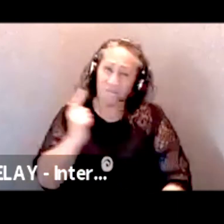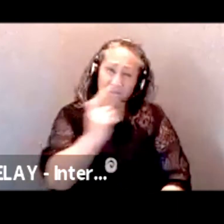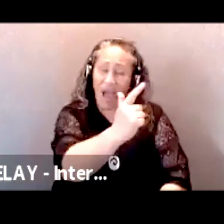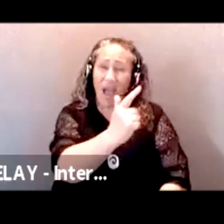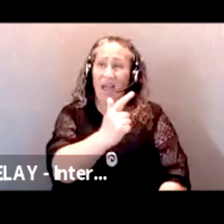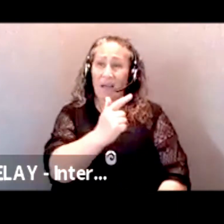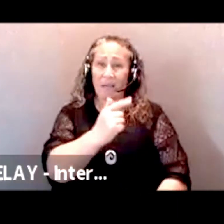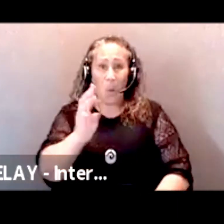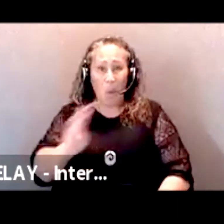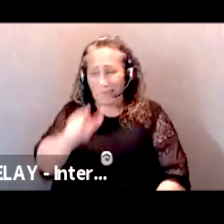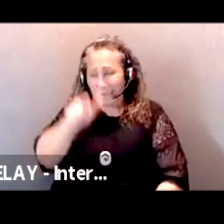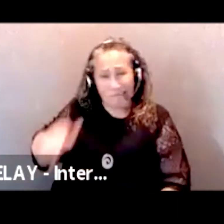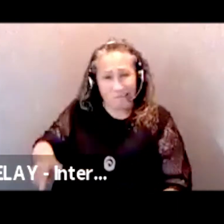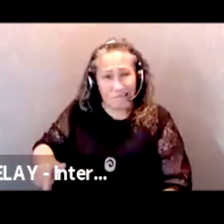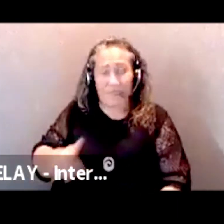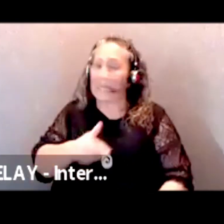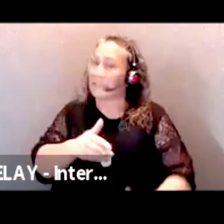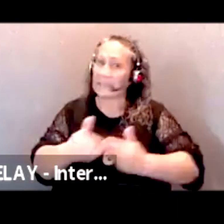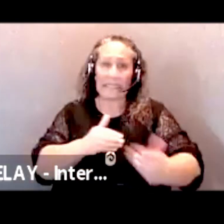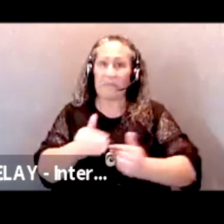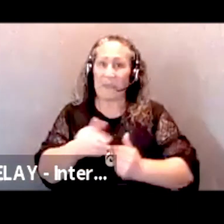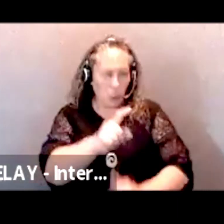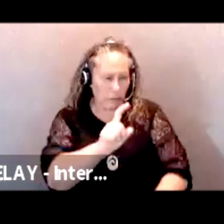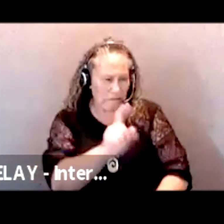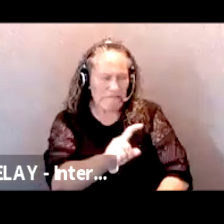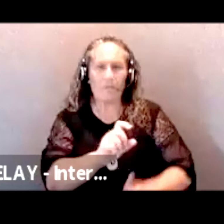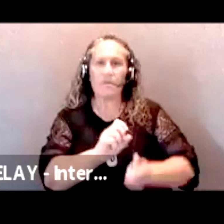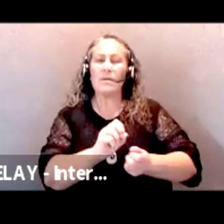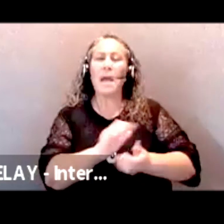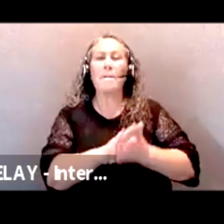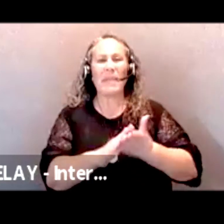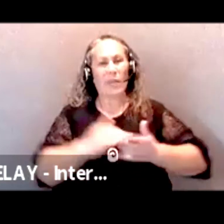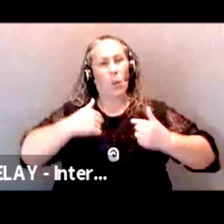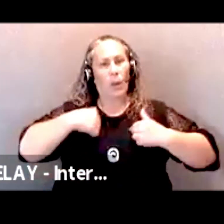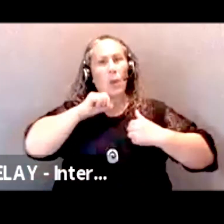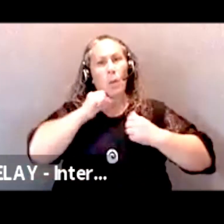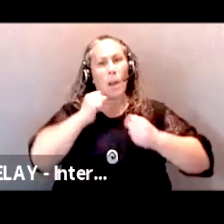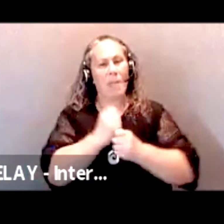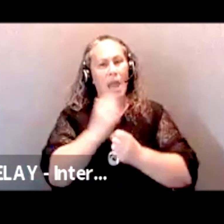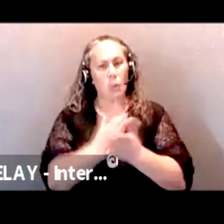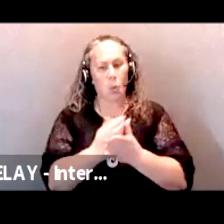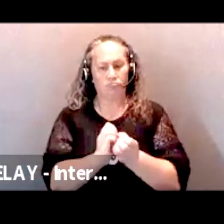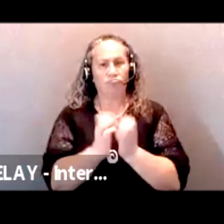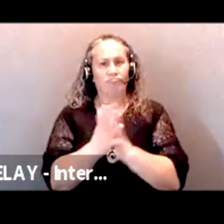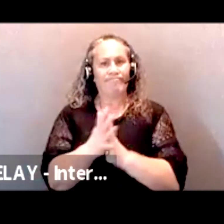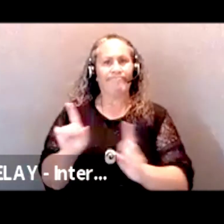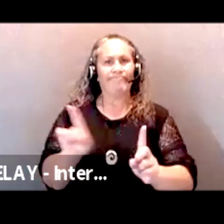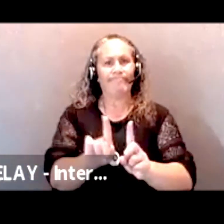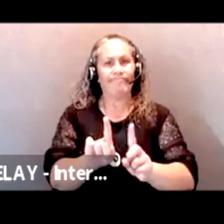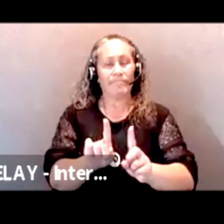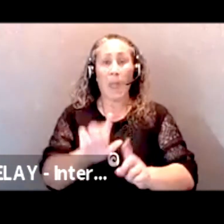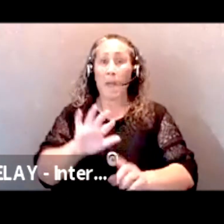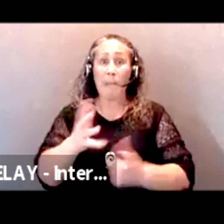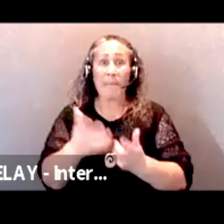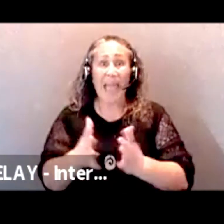a way to have a sign language interpreter there to interpret. It may be in a Zoom